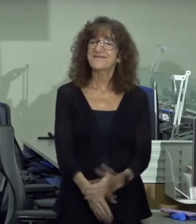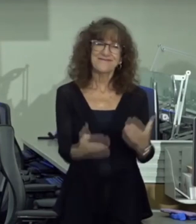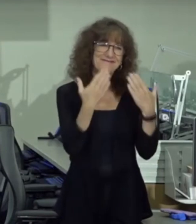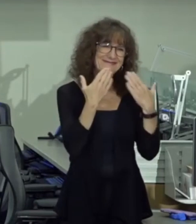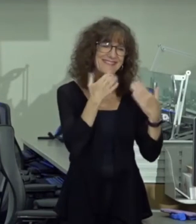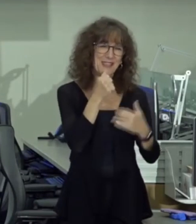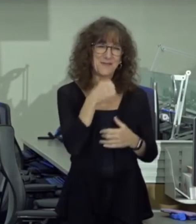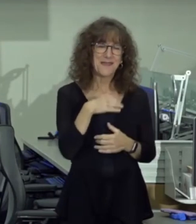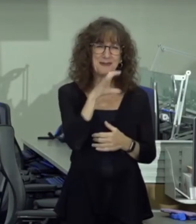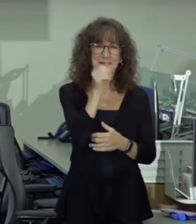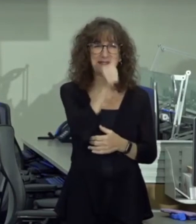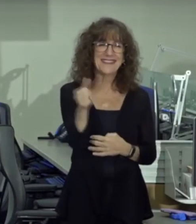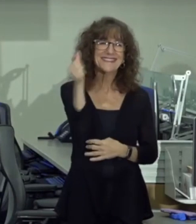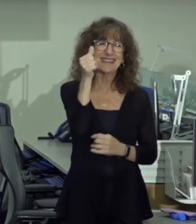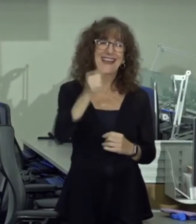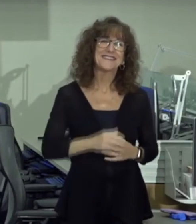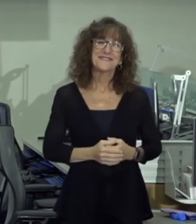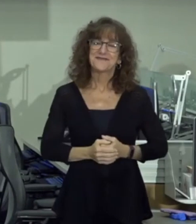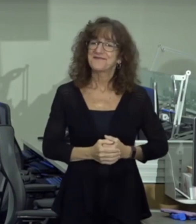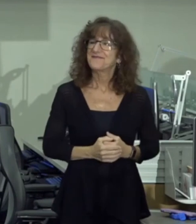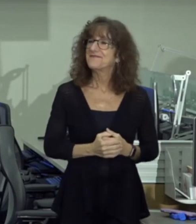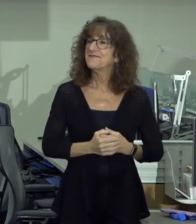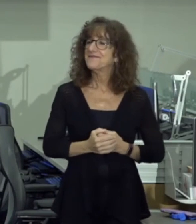Thank you, Madam County Exec.